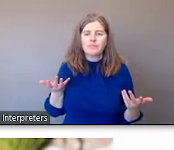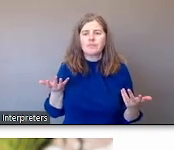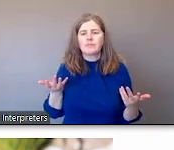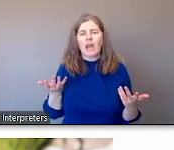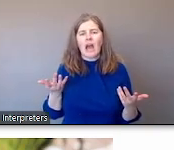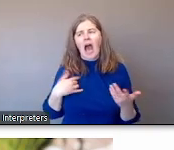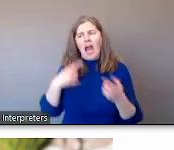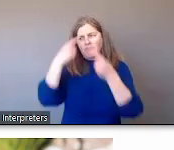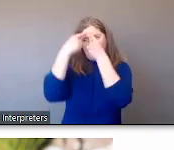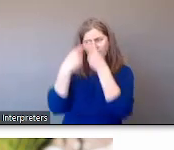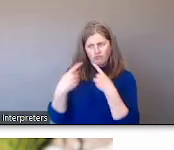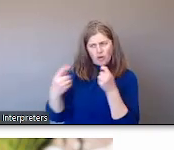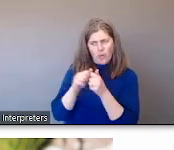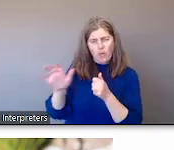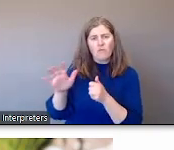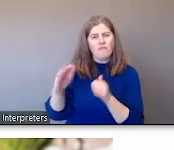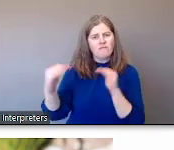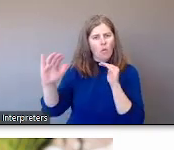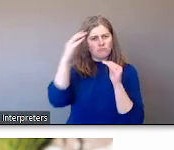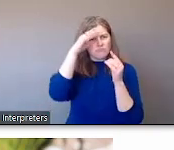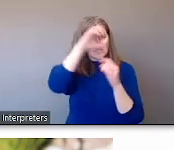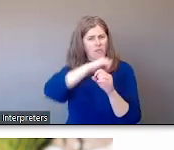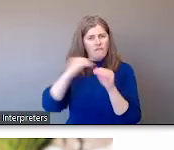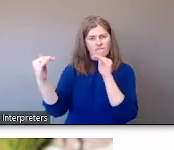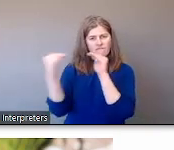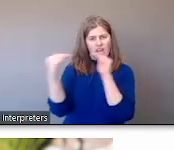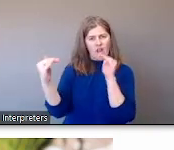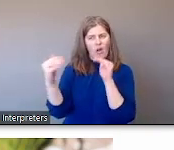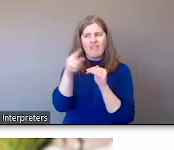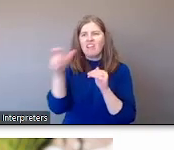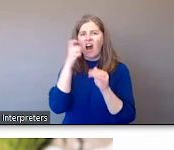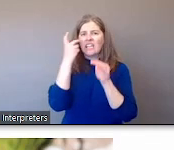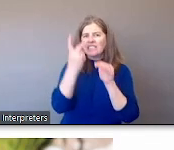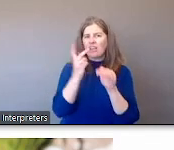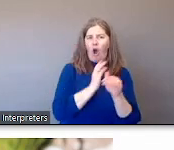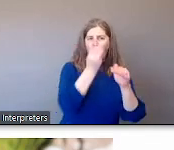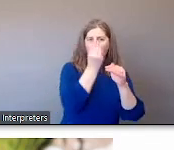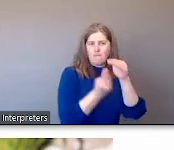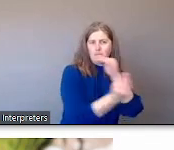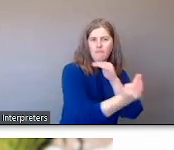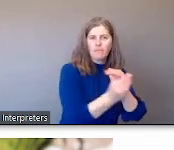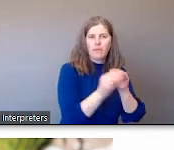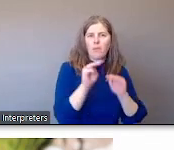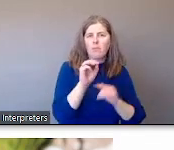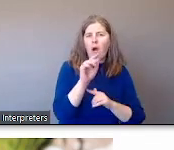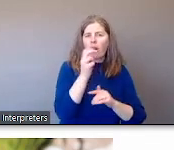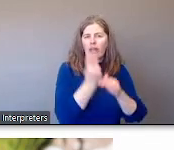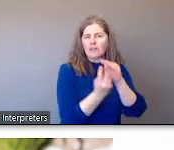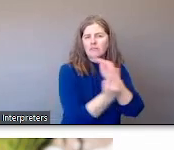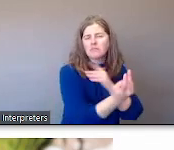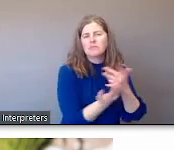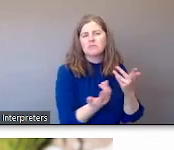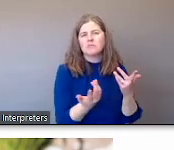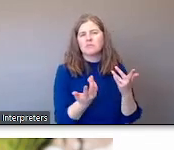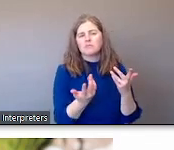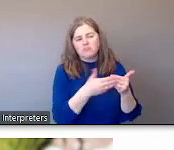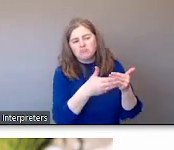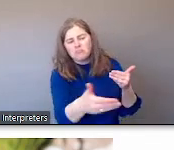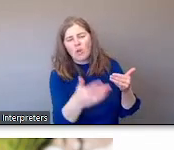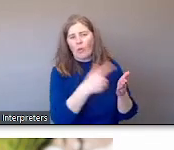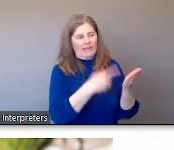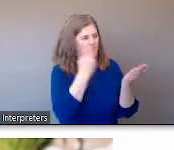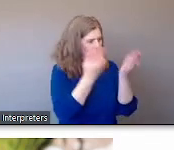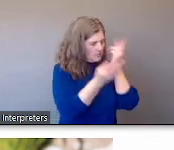agree with that, it's fair, because they didn't see the modeling data that we were looking at that was projecting this downhill,